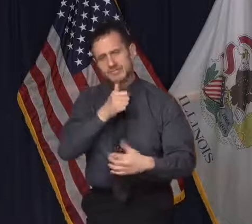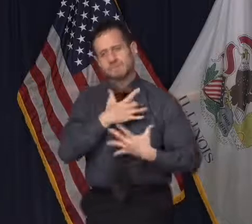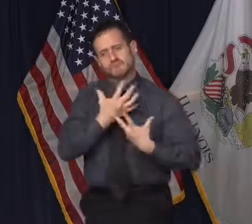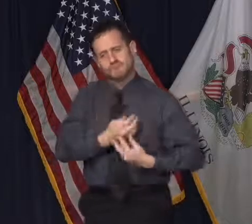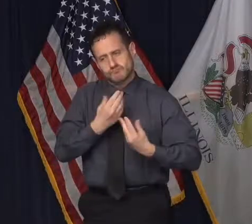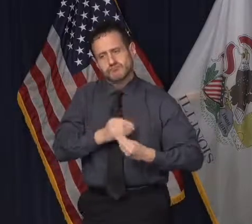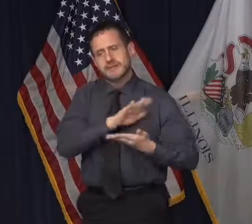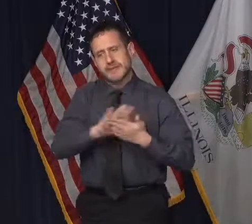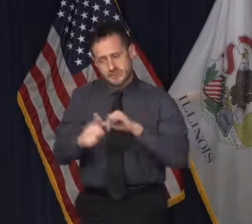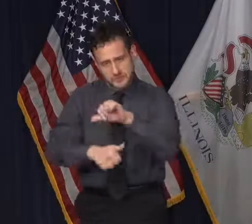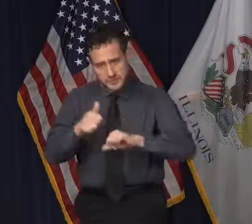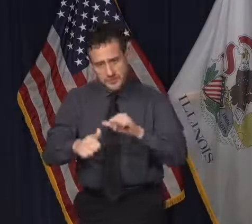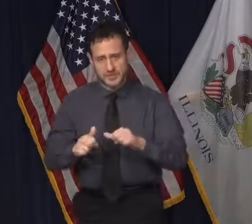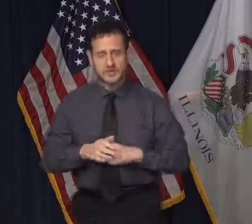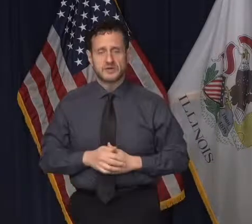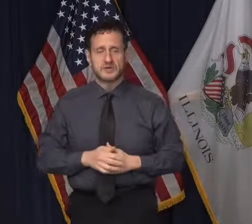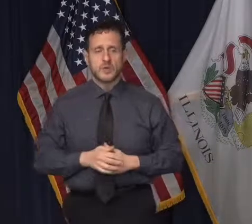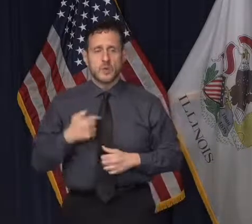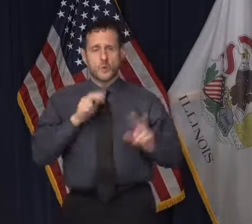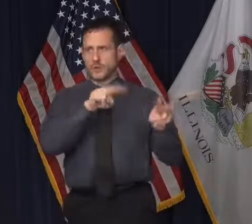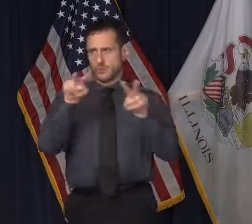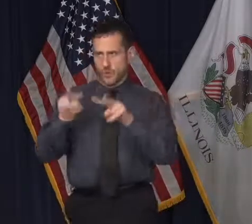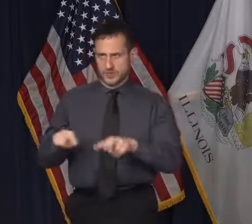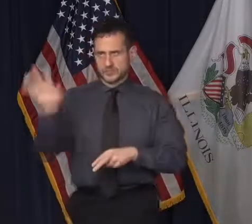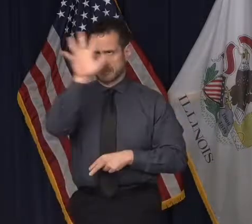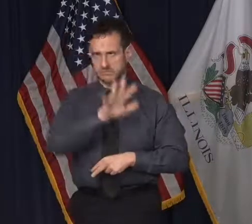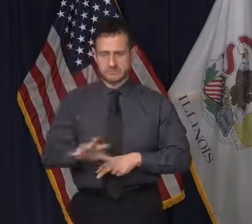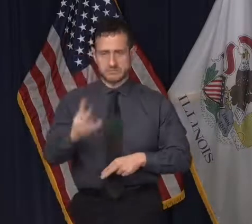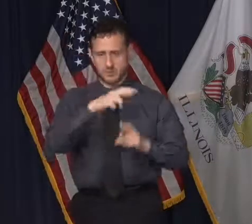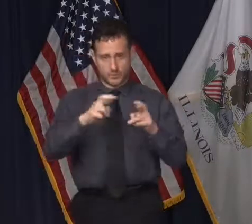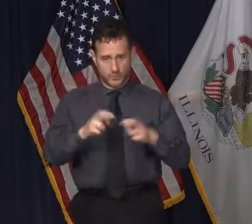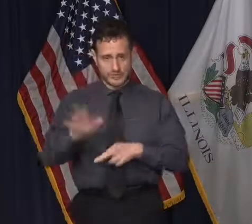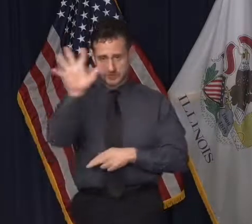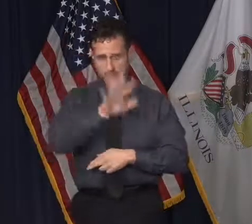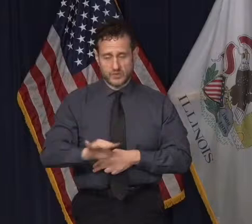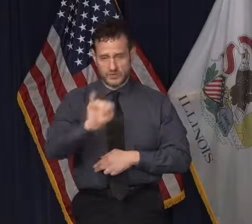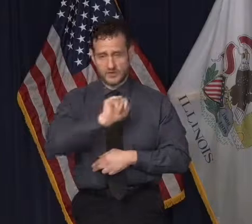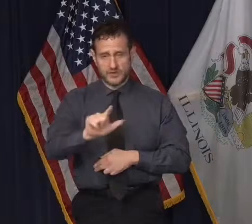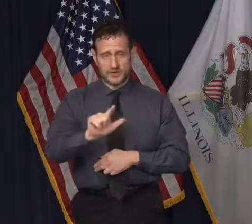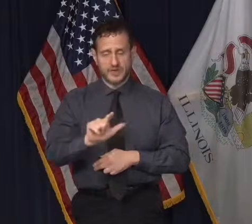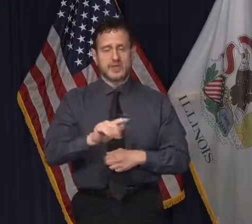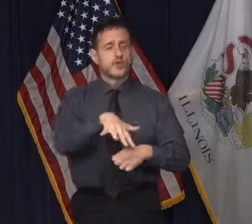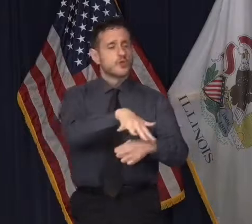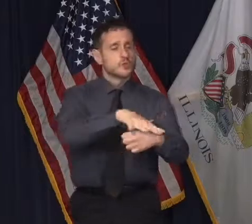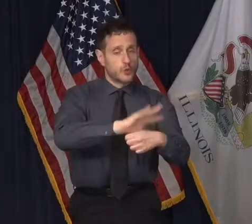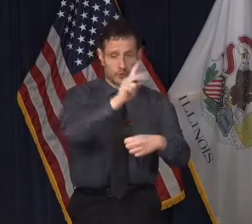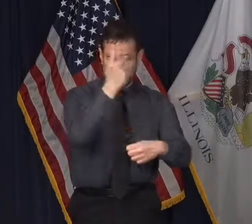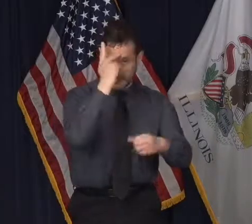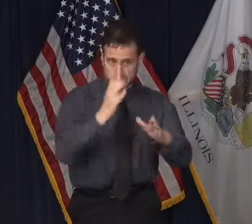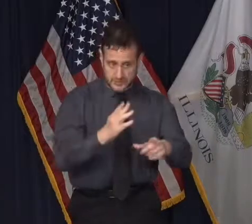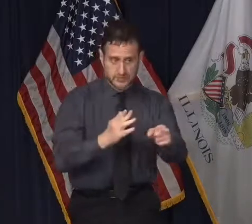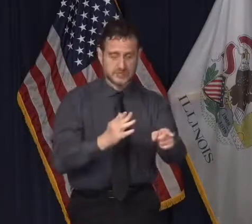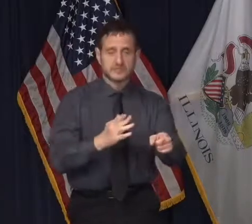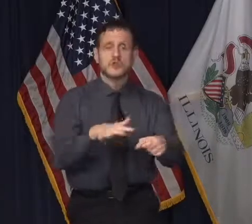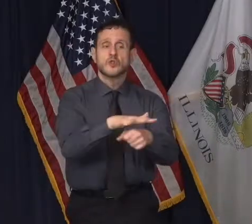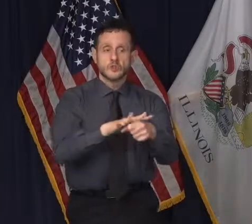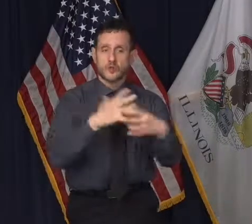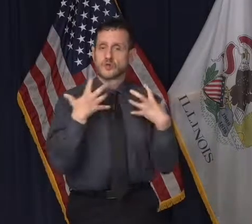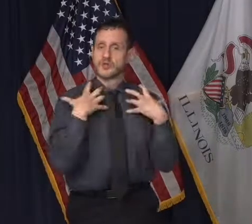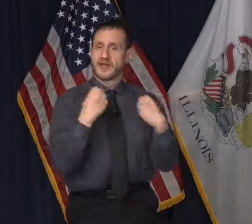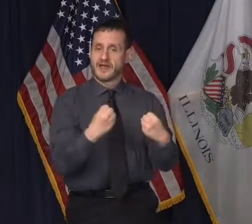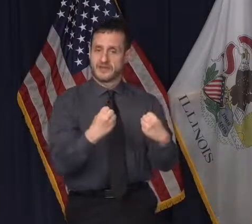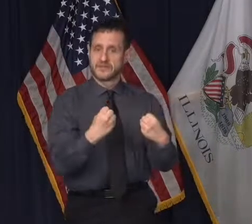region. So I want to emphasize again that local elected officials and health officials should pay